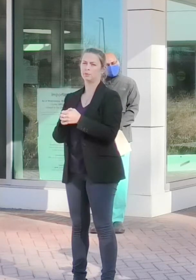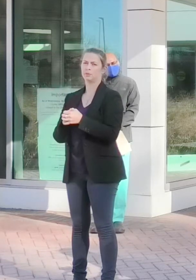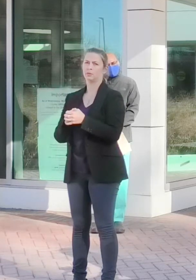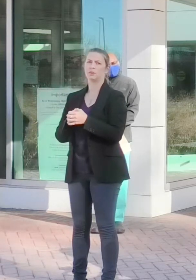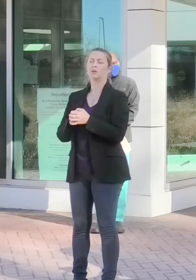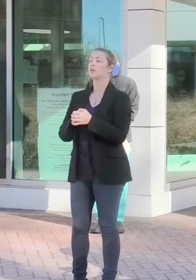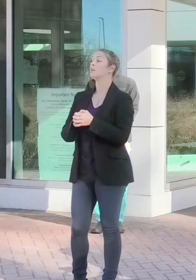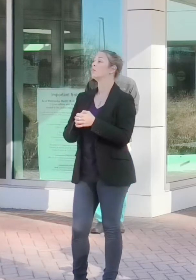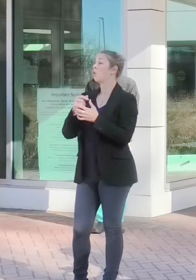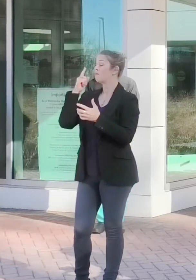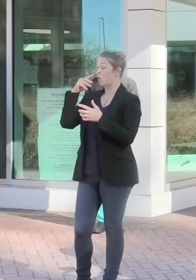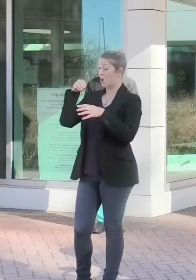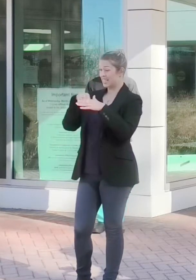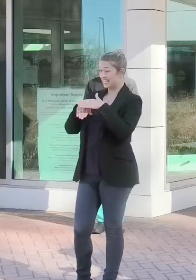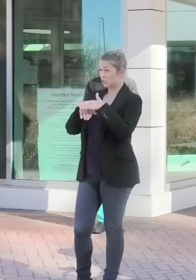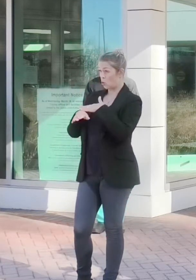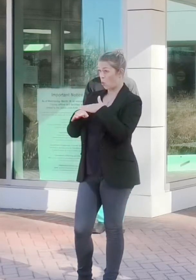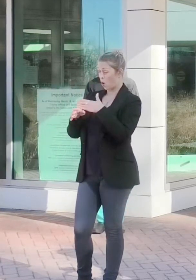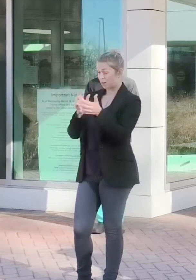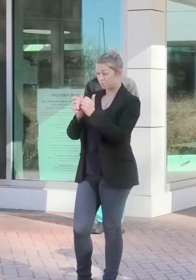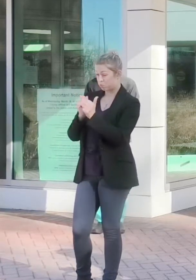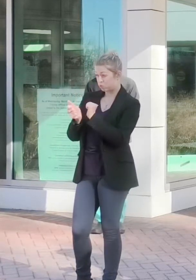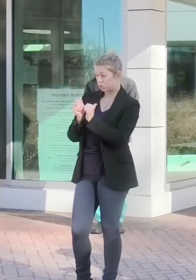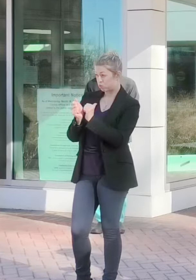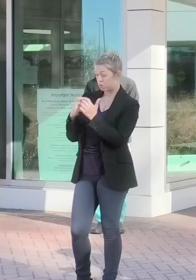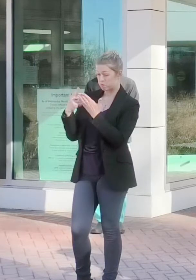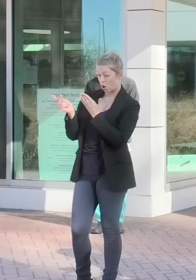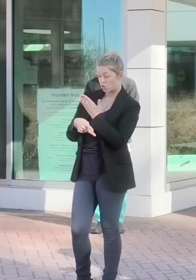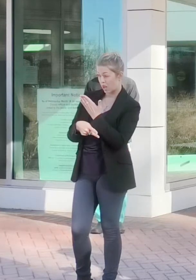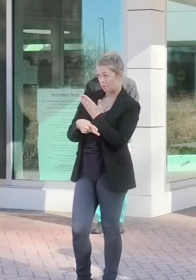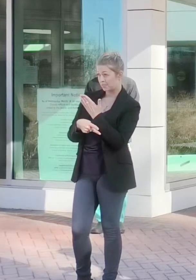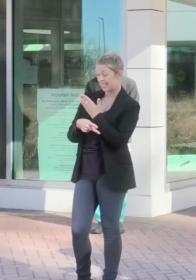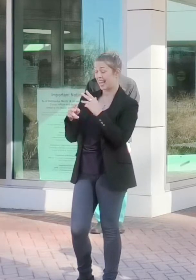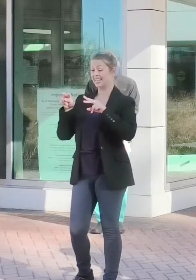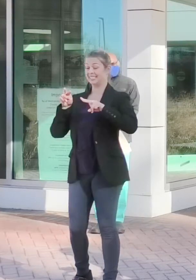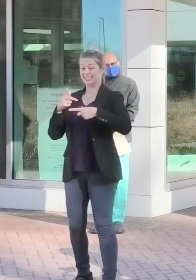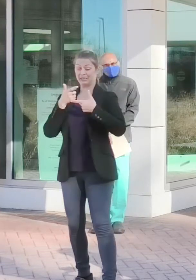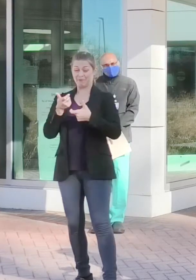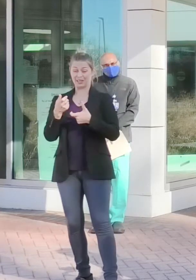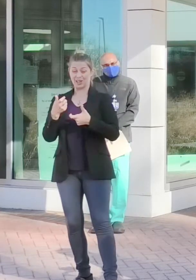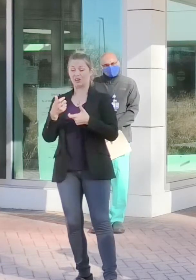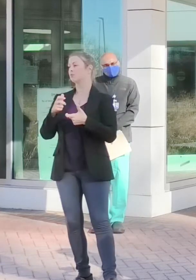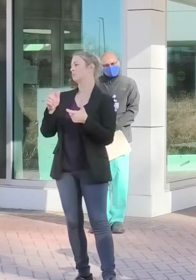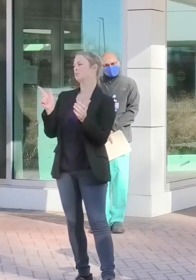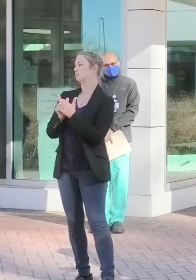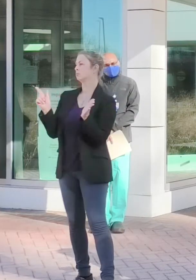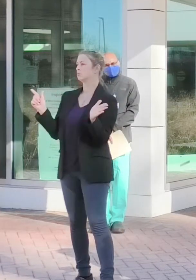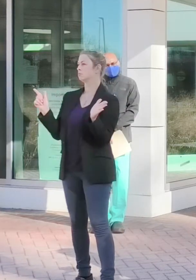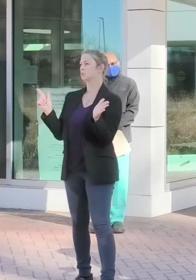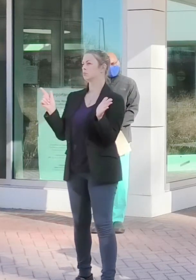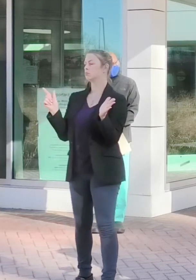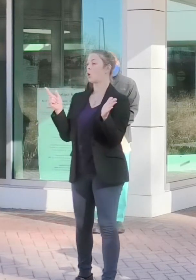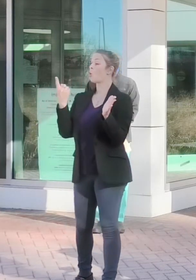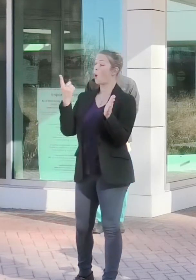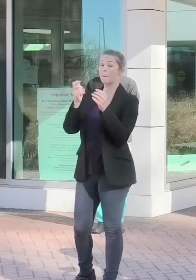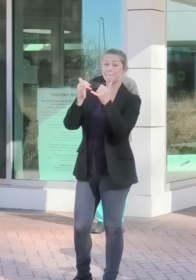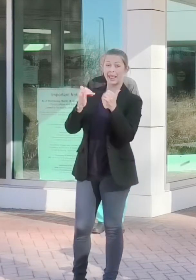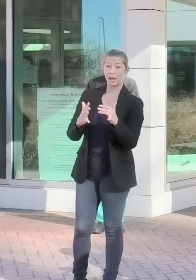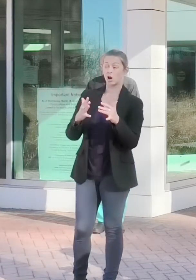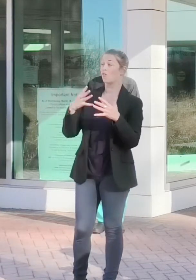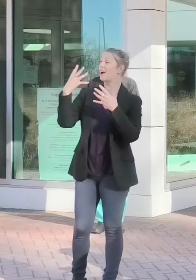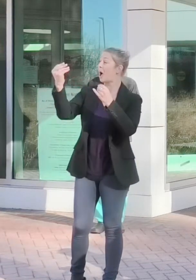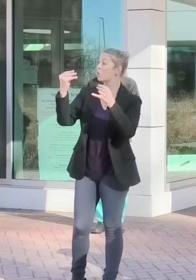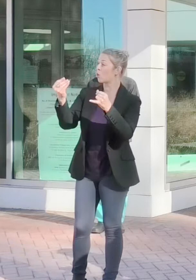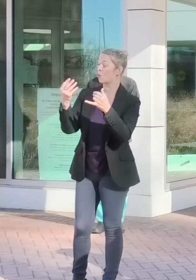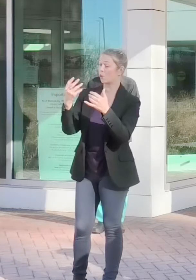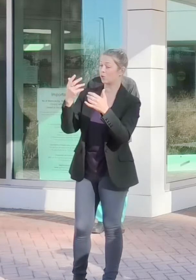spectator policy for indoor programs. We are allowing only 1 parent or guardian per player at outdoor games,